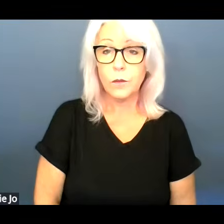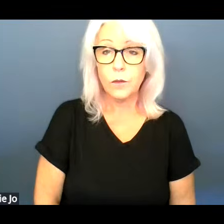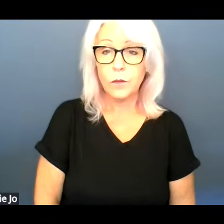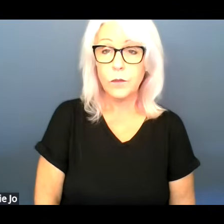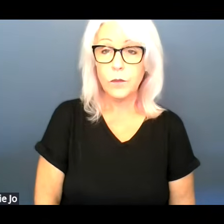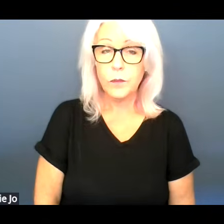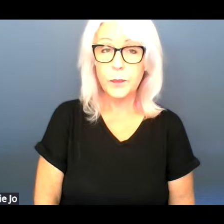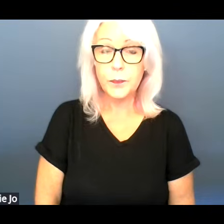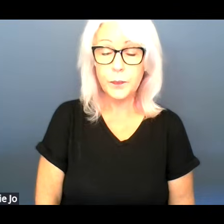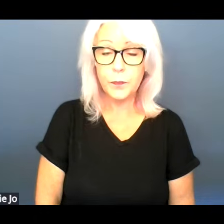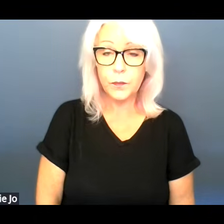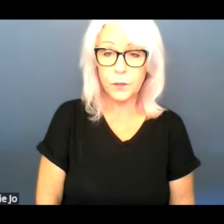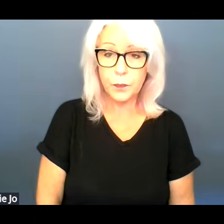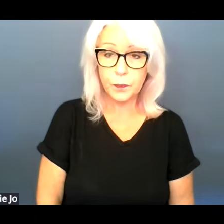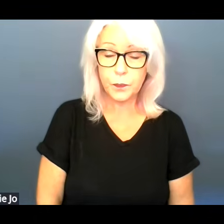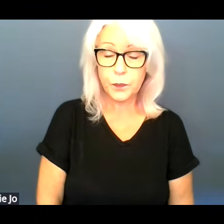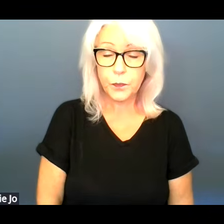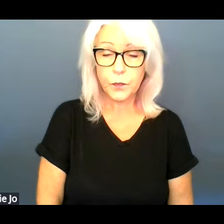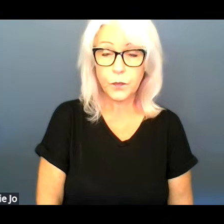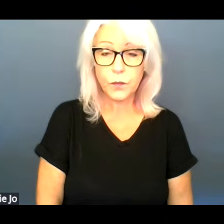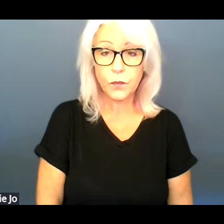Jennifer?